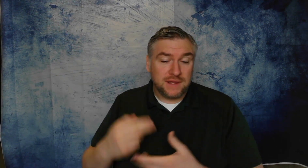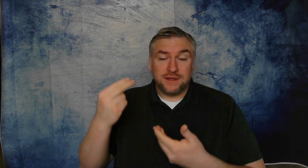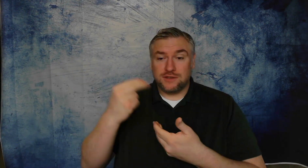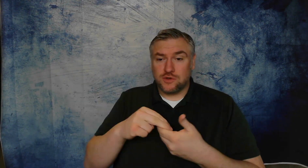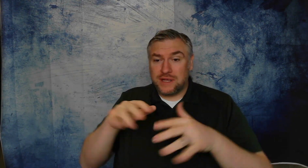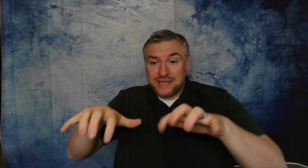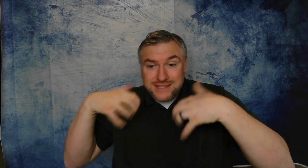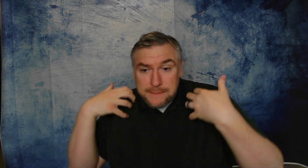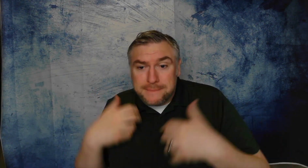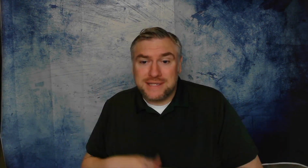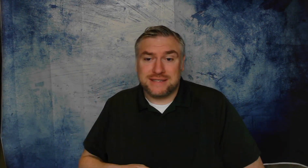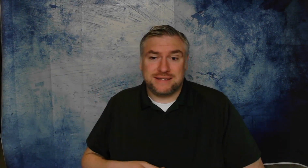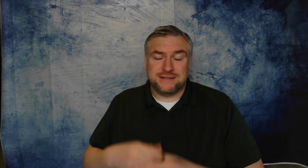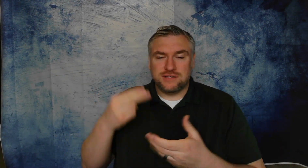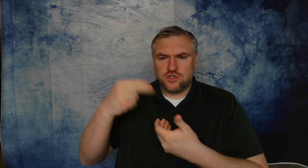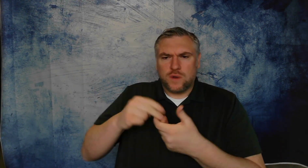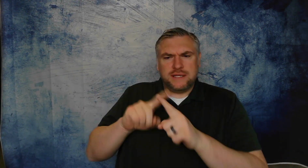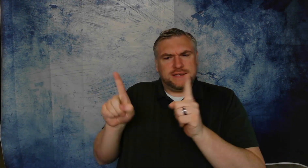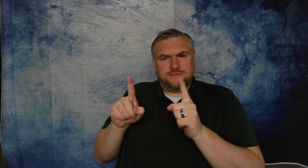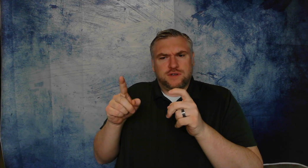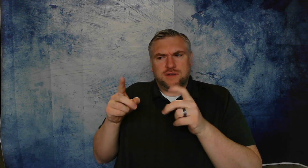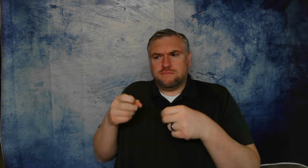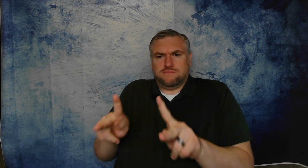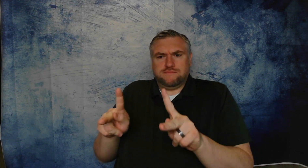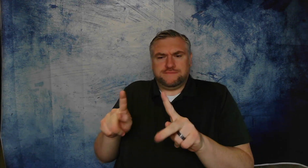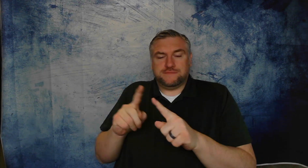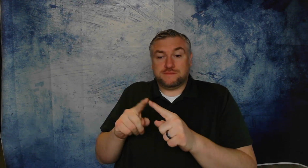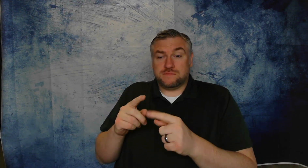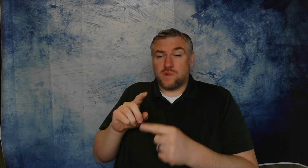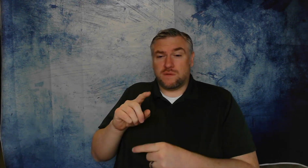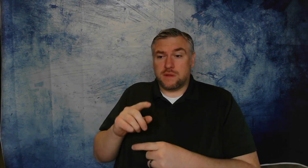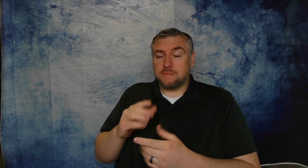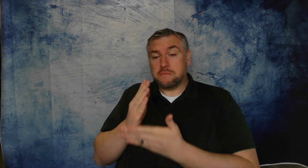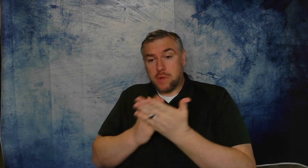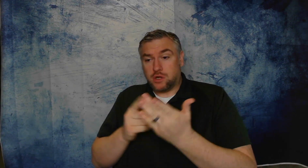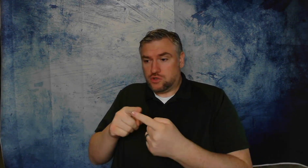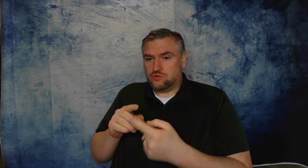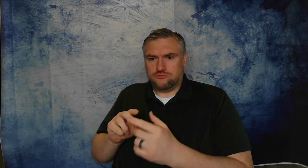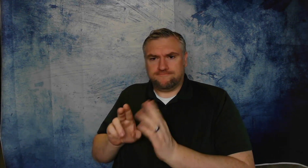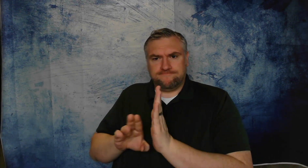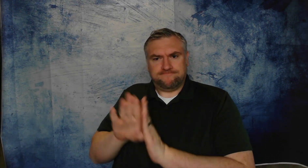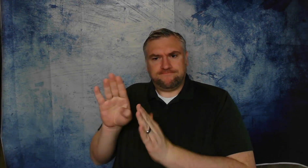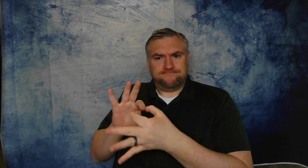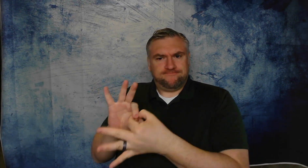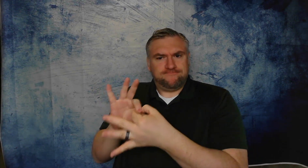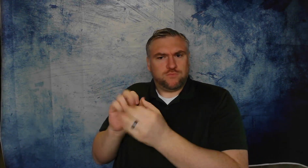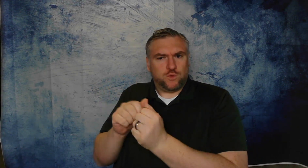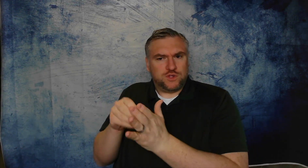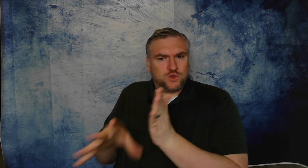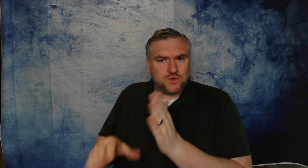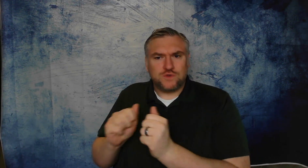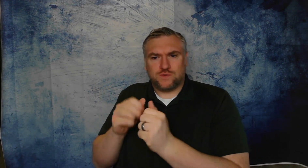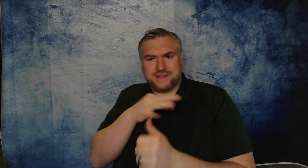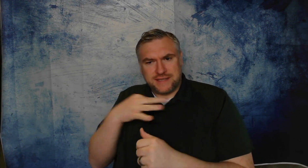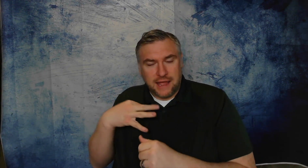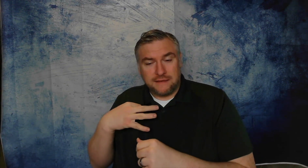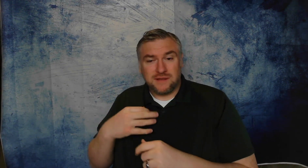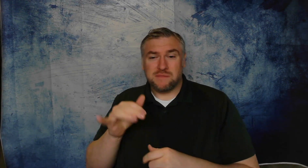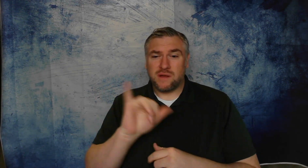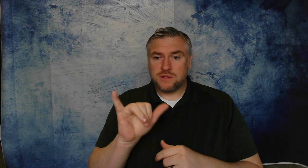trip, join an assembly, join whatever opportunities that a student has, both to develop a